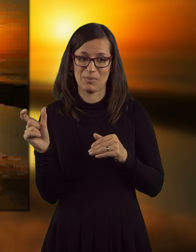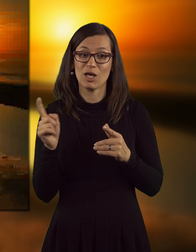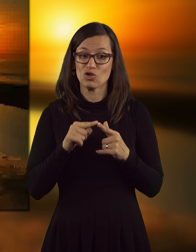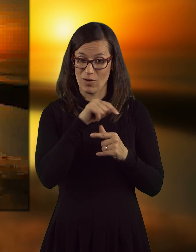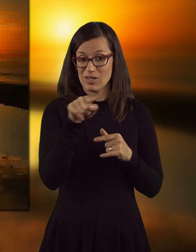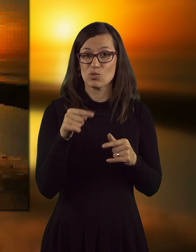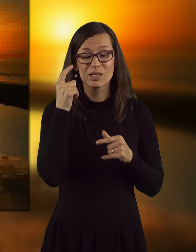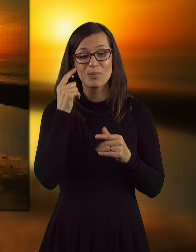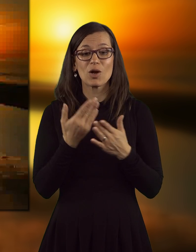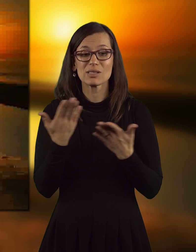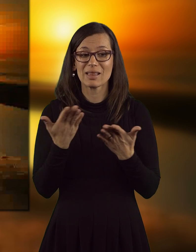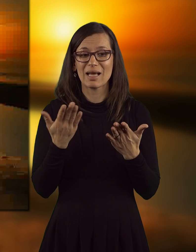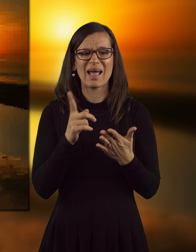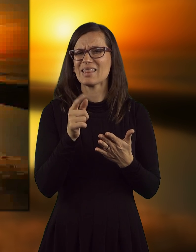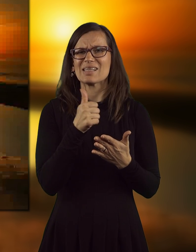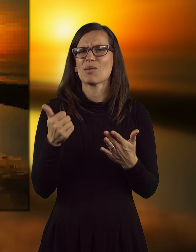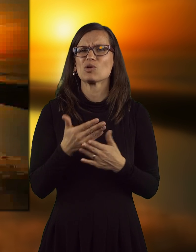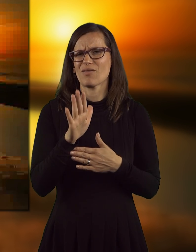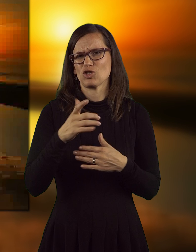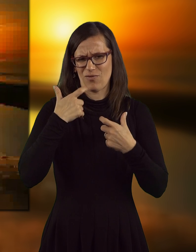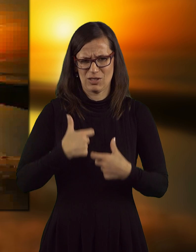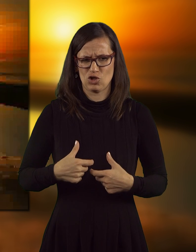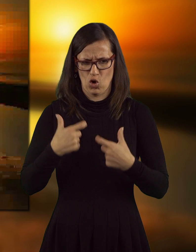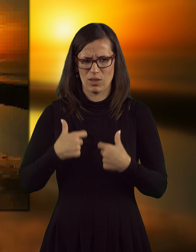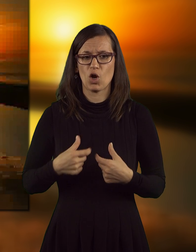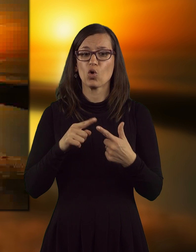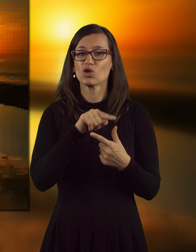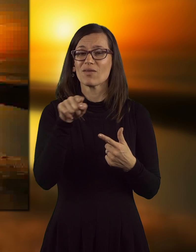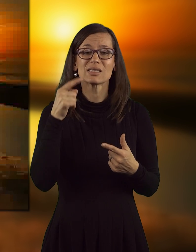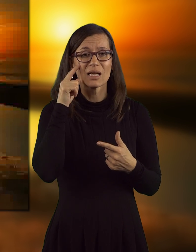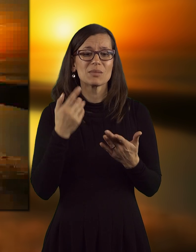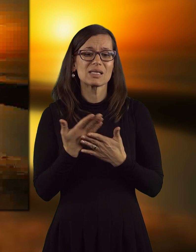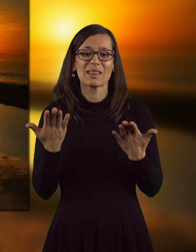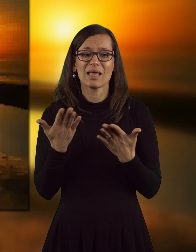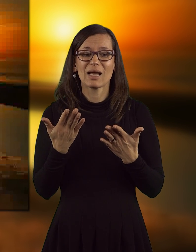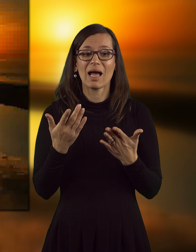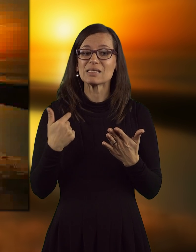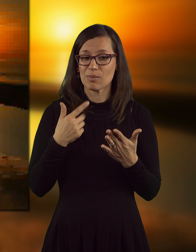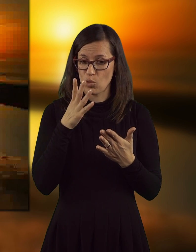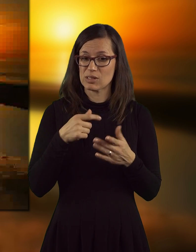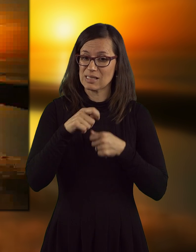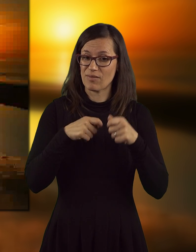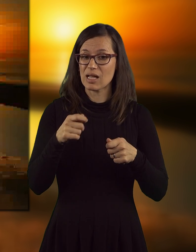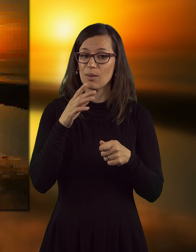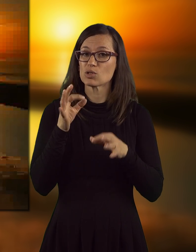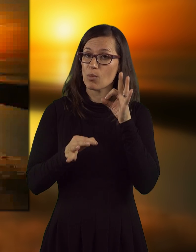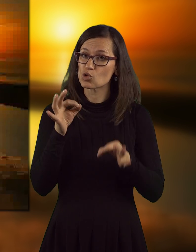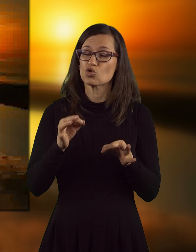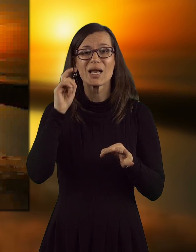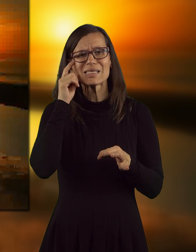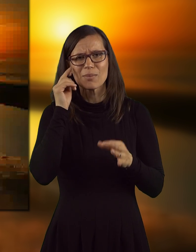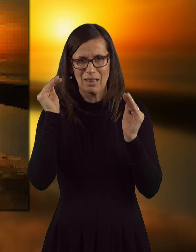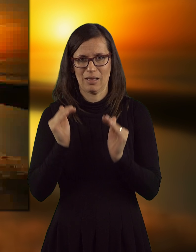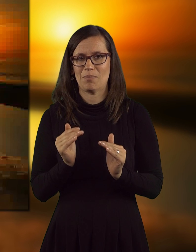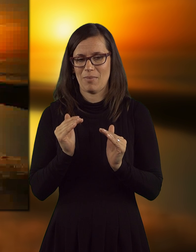you're worried about something, not just your physical body, if you're worried about something, will you commit to me that you'll try to worry